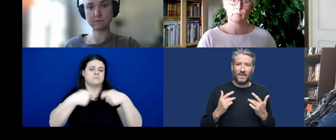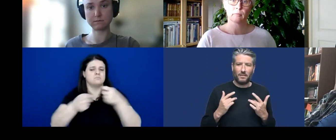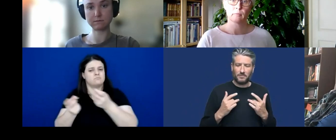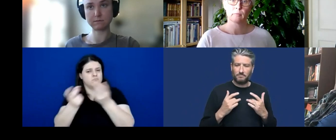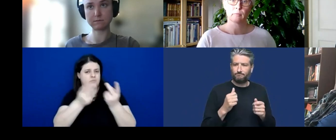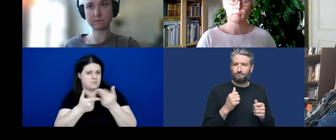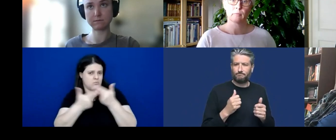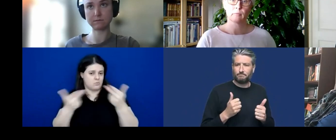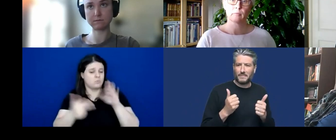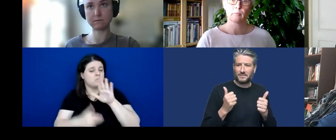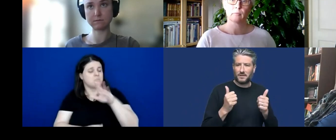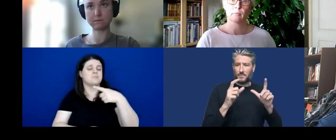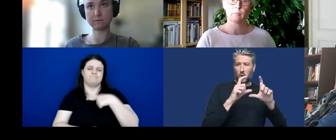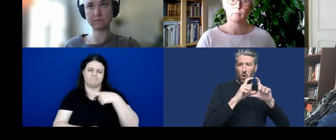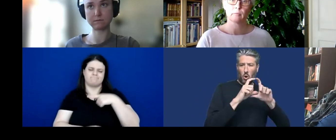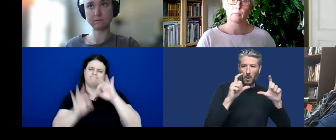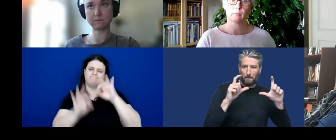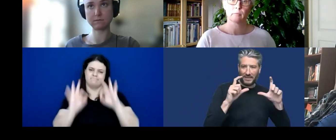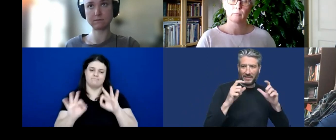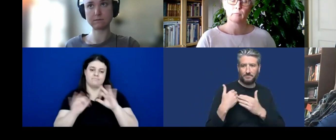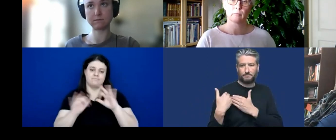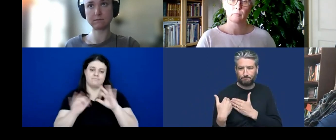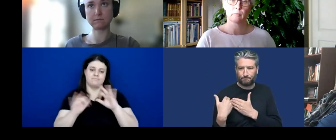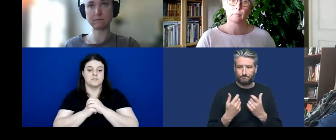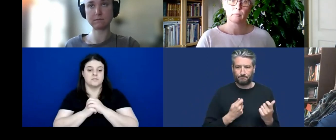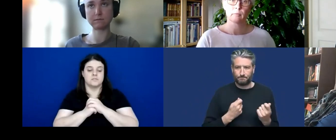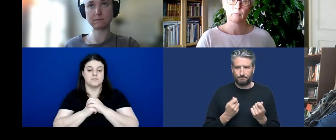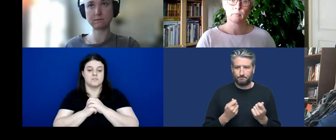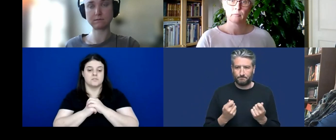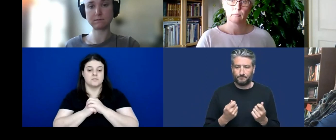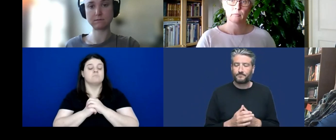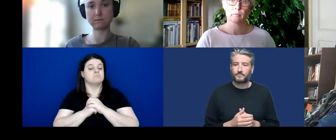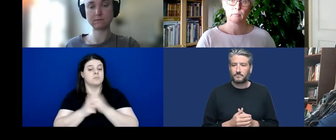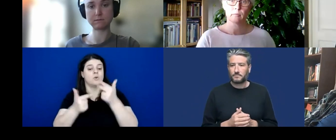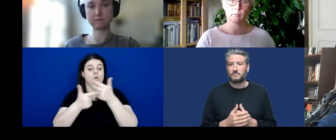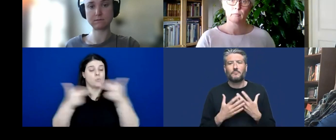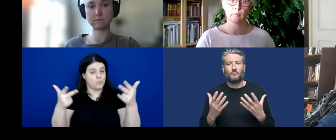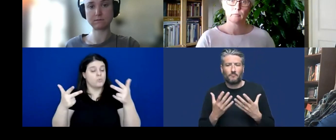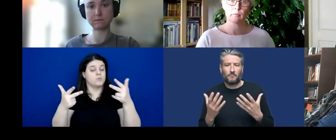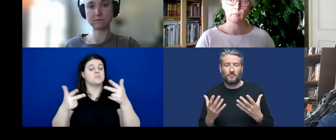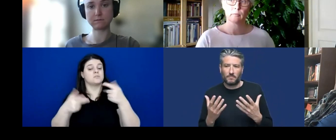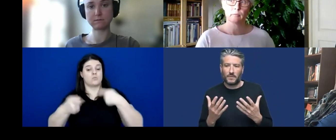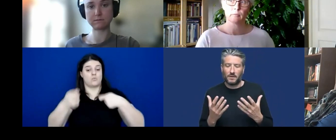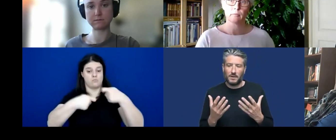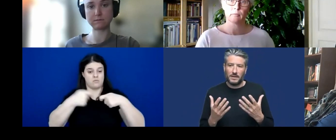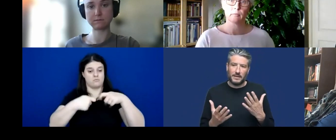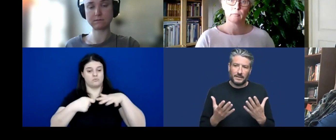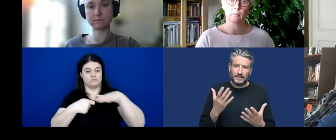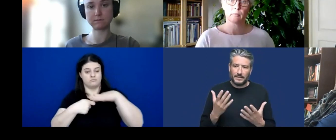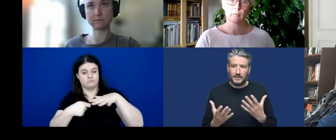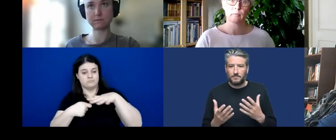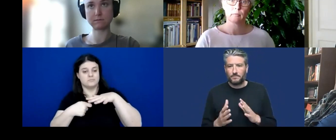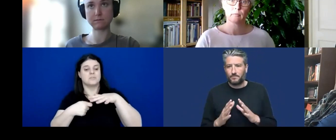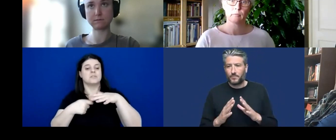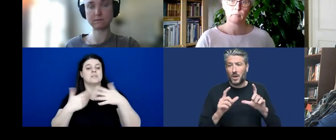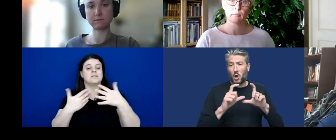there are clearly, I mean, things that make it that the commercial environment